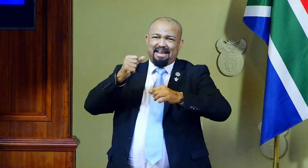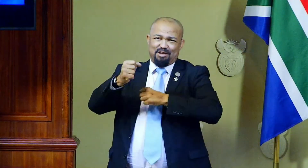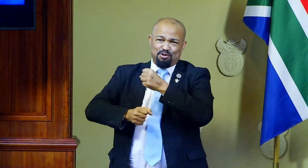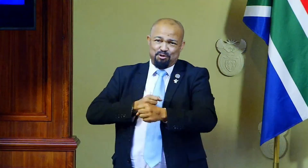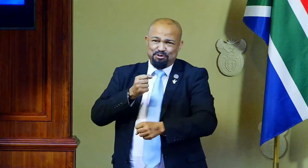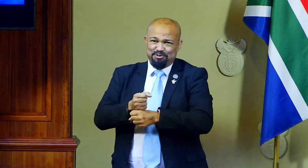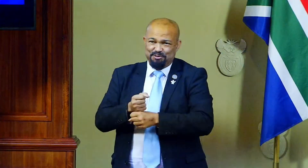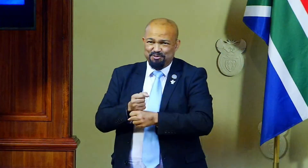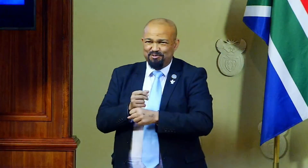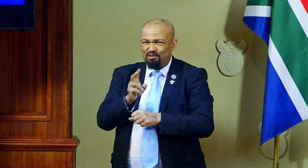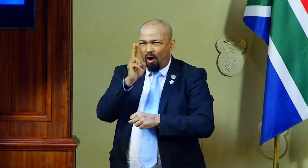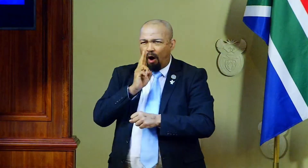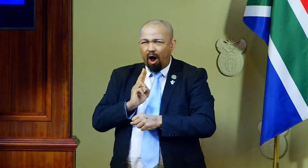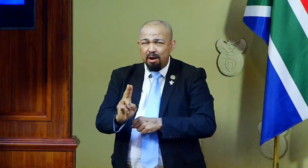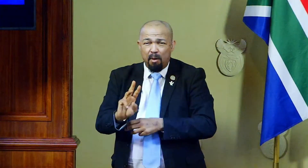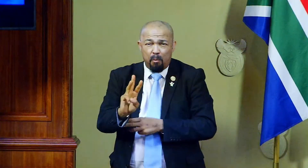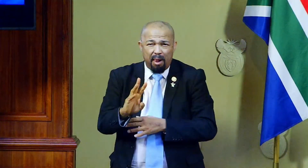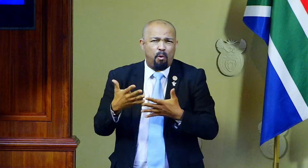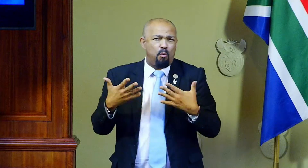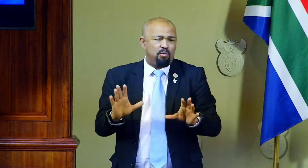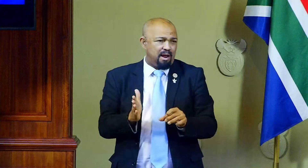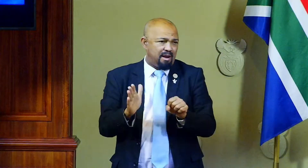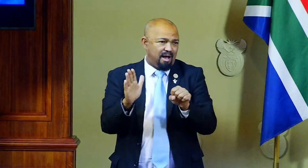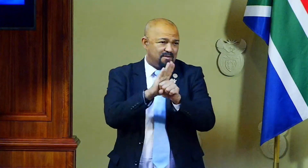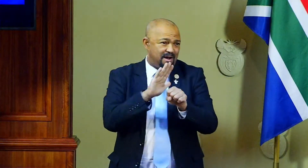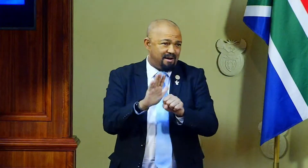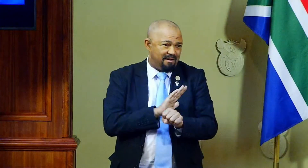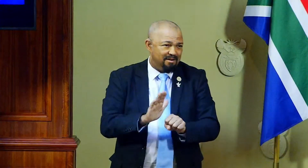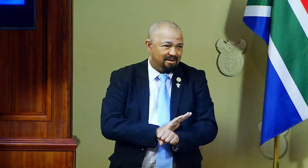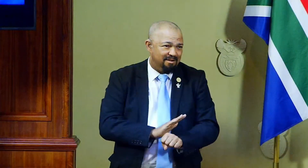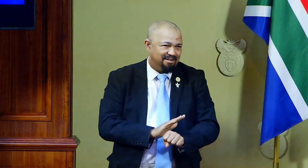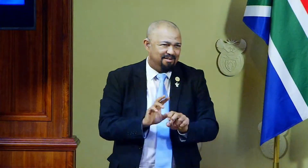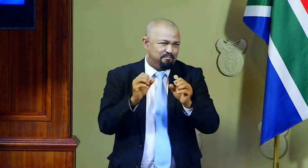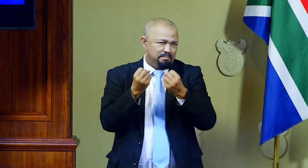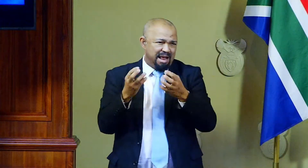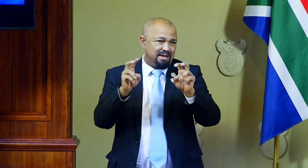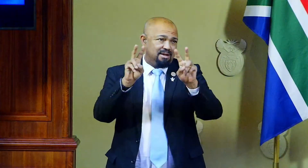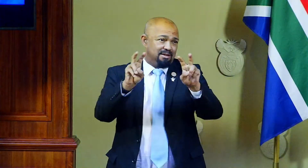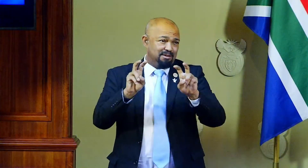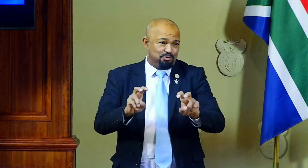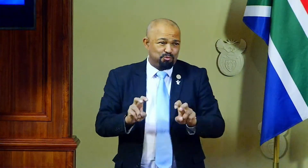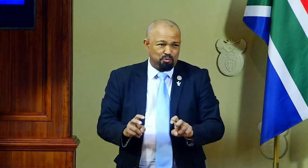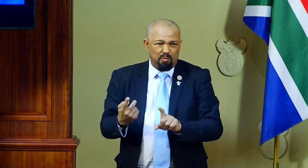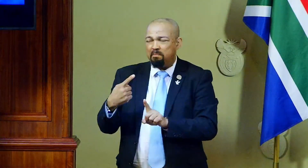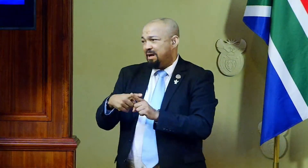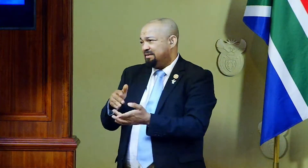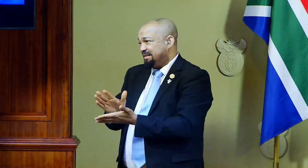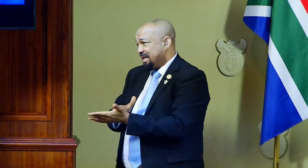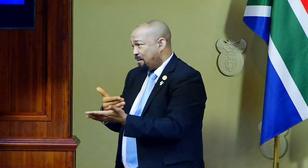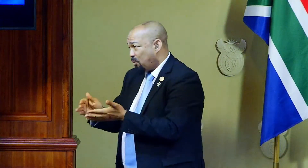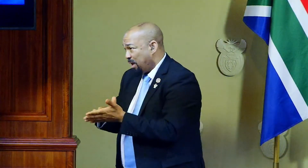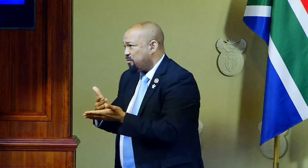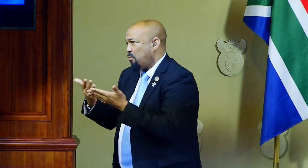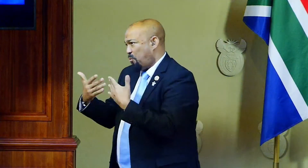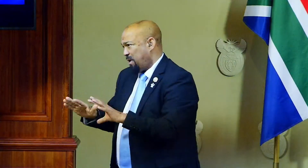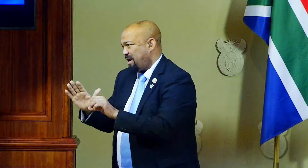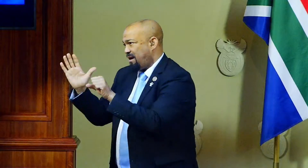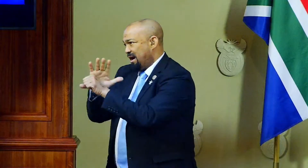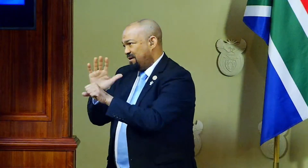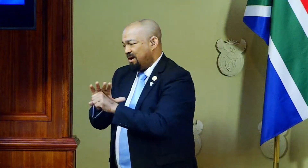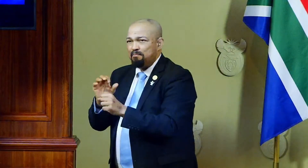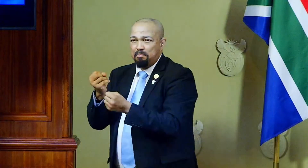And for 16 years, they lobbied, like Honorable Wilma Neodruchen covered,